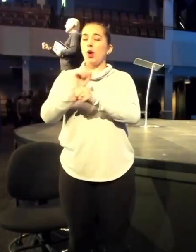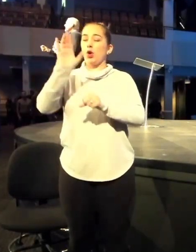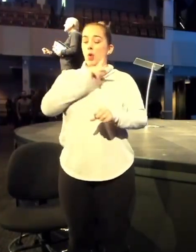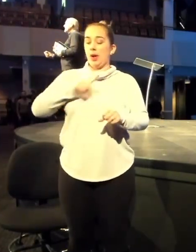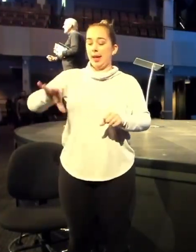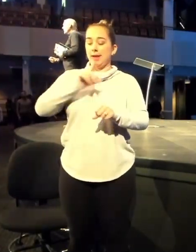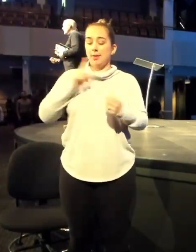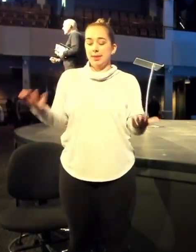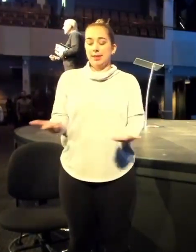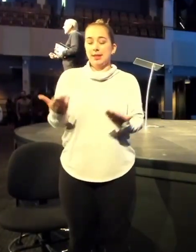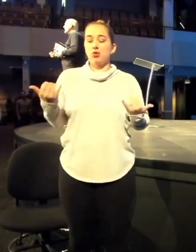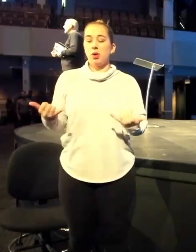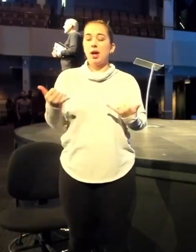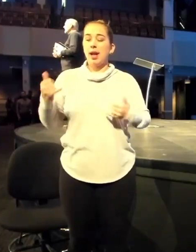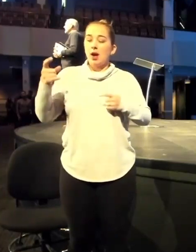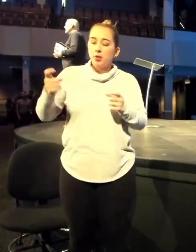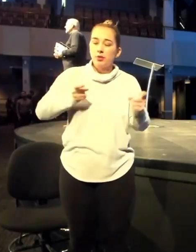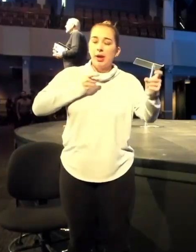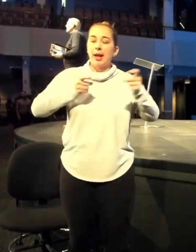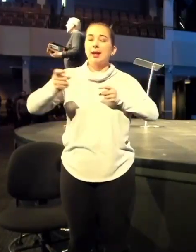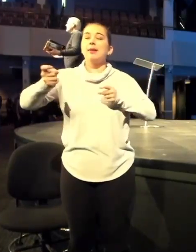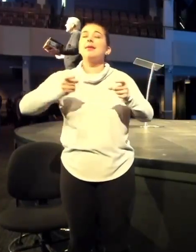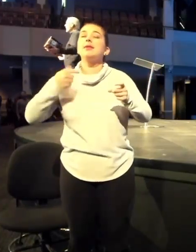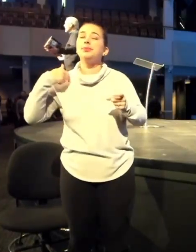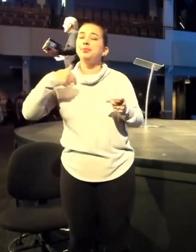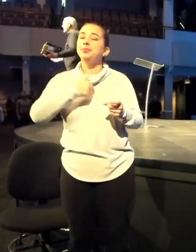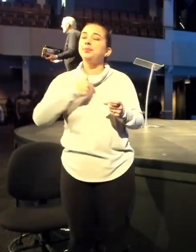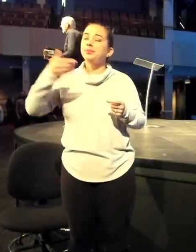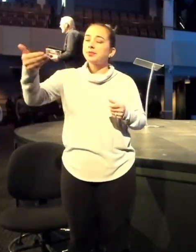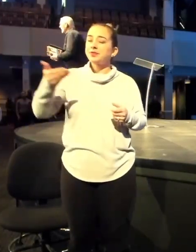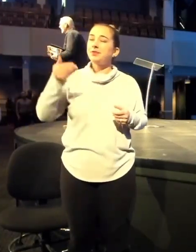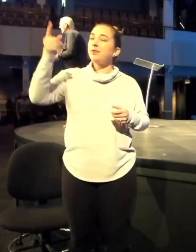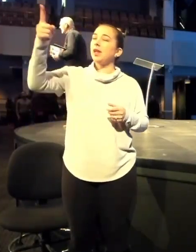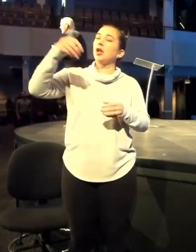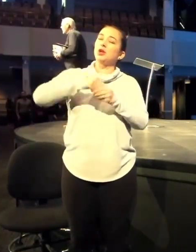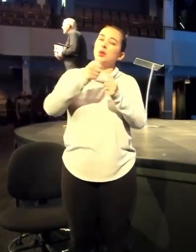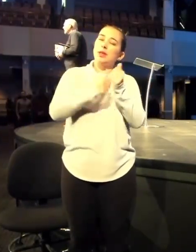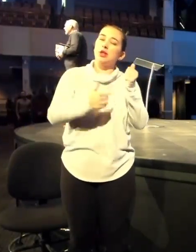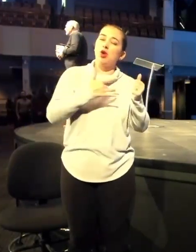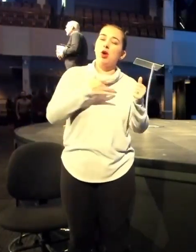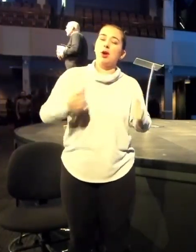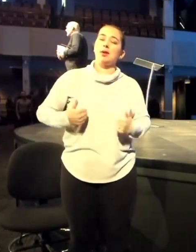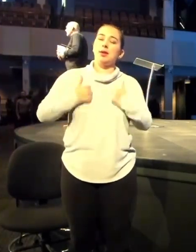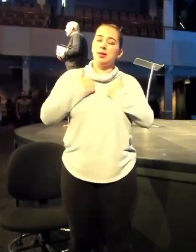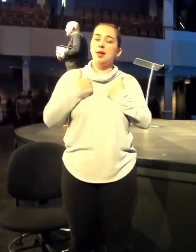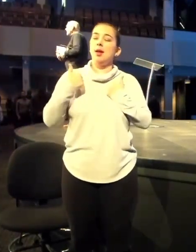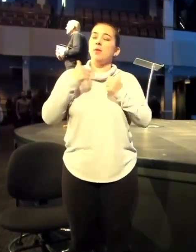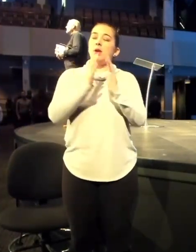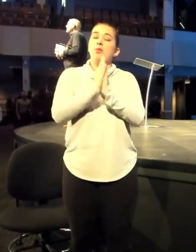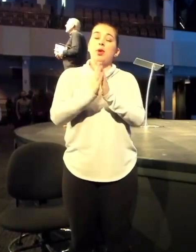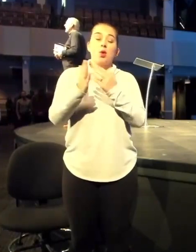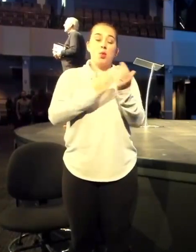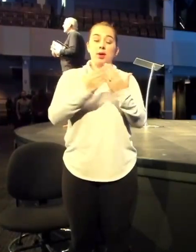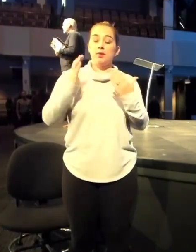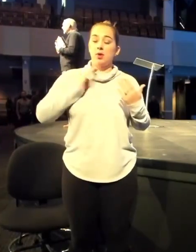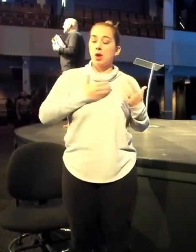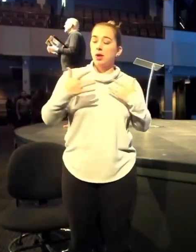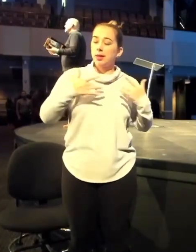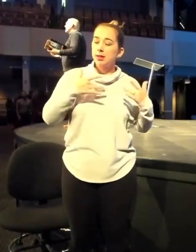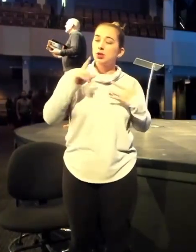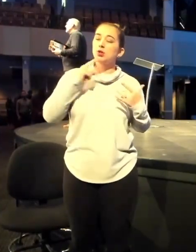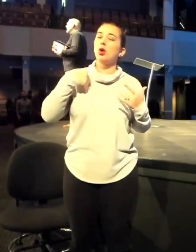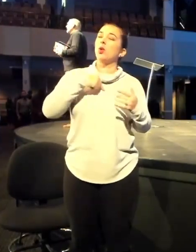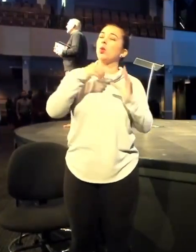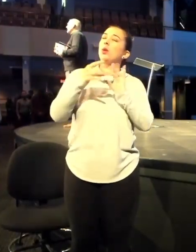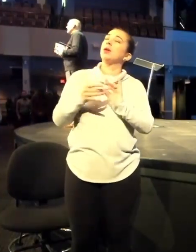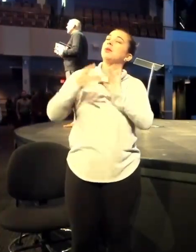in this place today, ruling and reigning. So we invite you to work in every heart and every life. We pray that, Lord, whatever we might be concerned about, we release it to